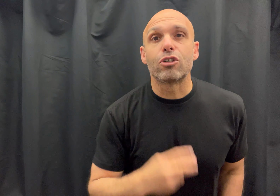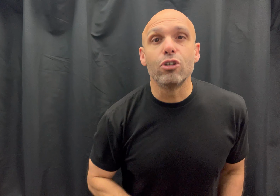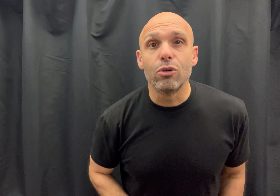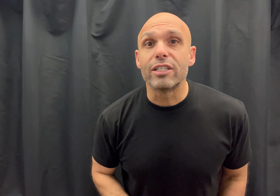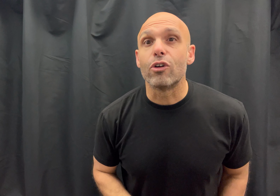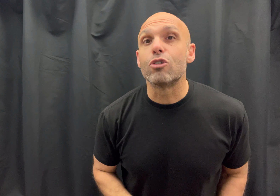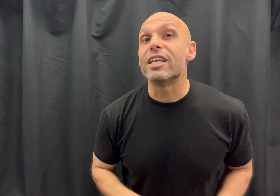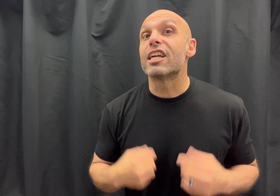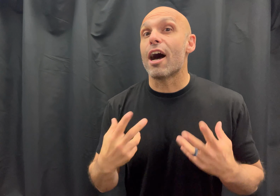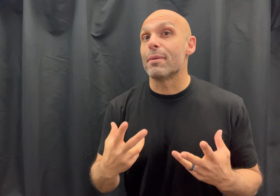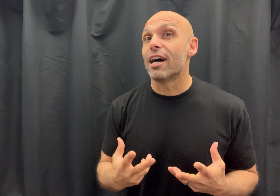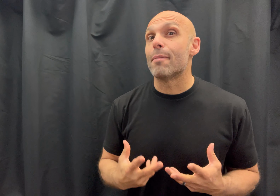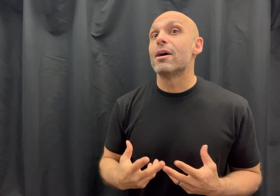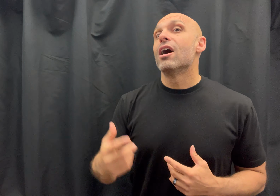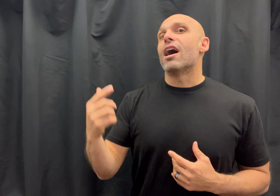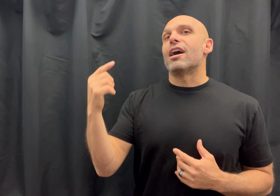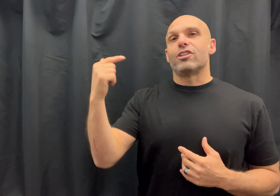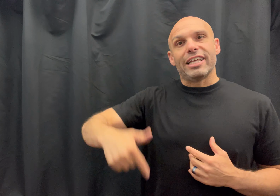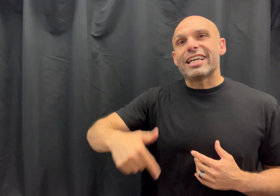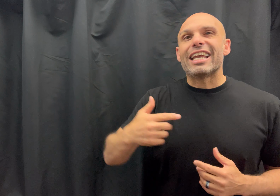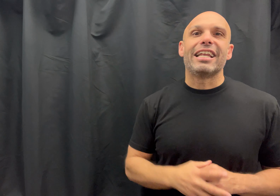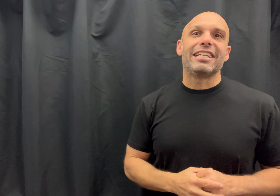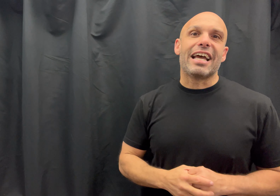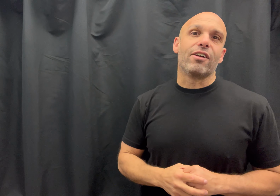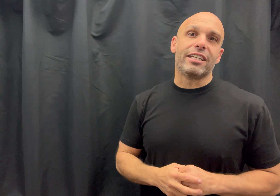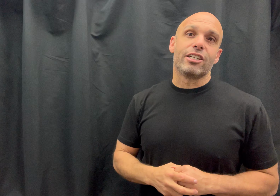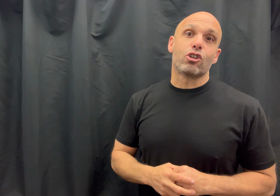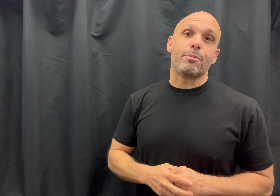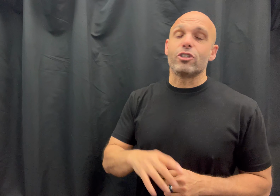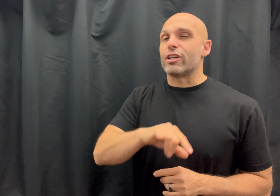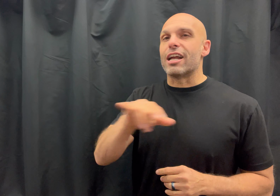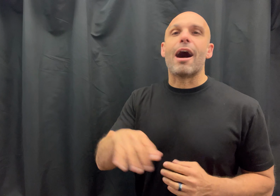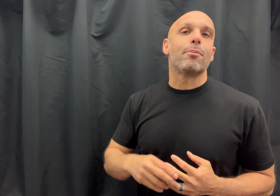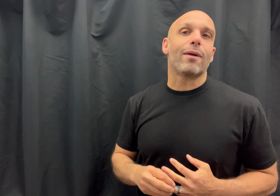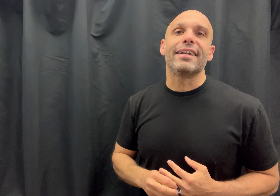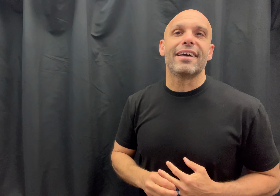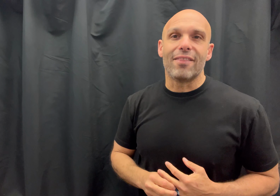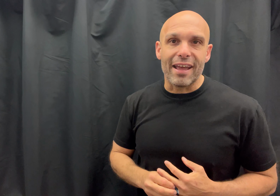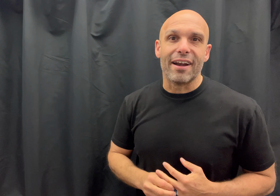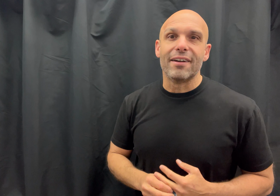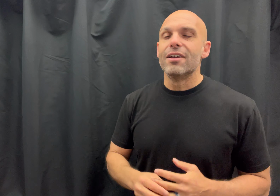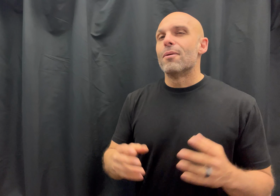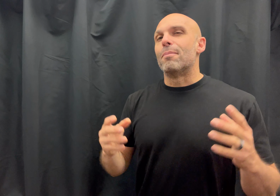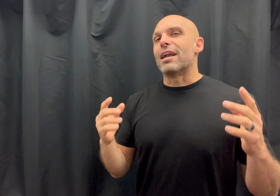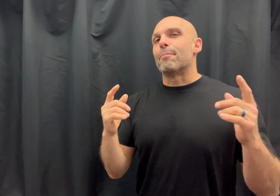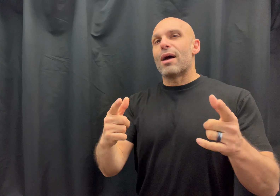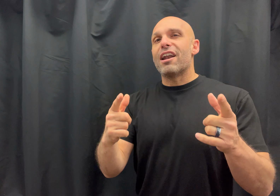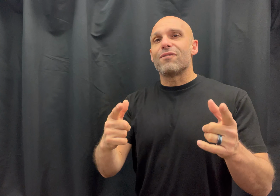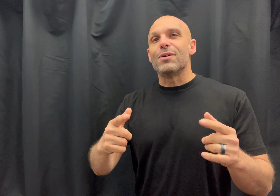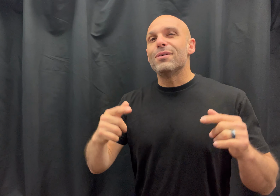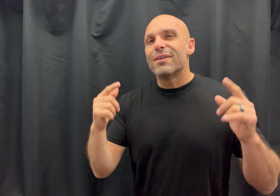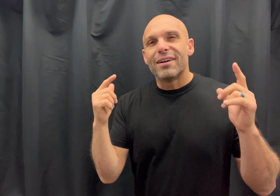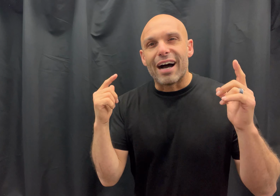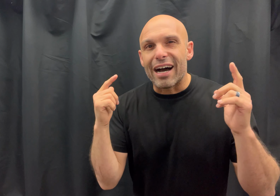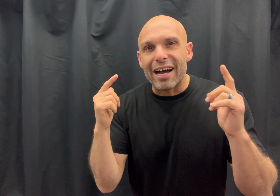2 is going to be coming up. Link down in the description so you can hop right there. But I'm proud of you. I